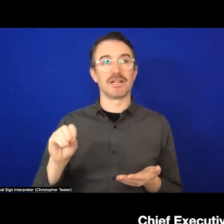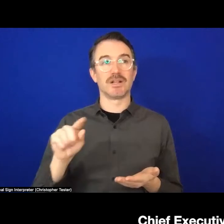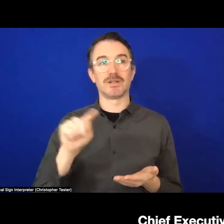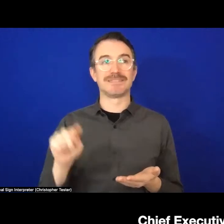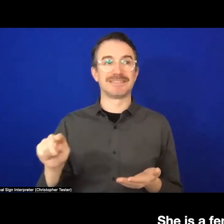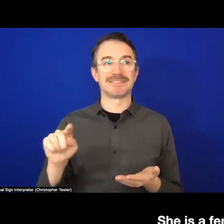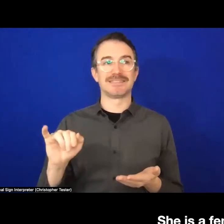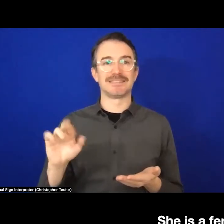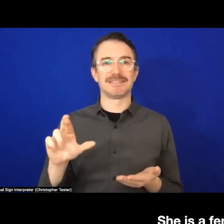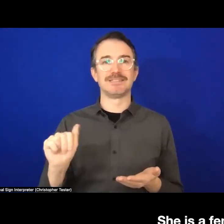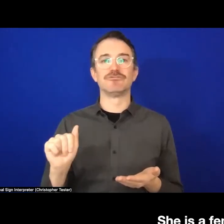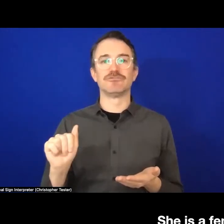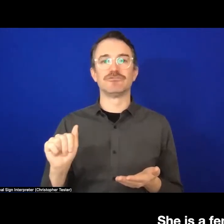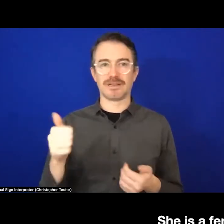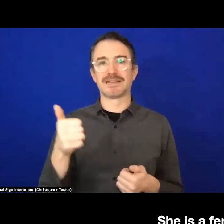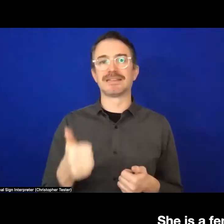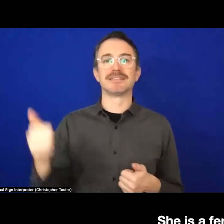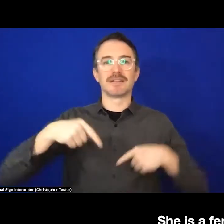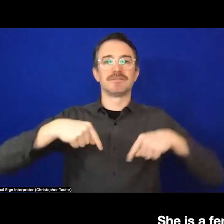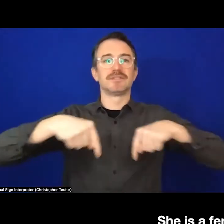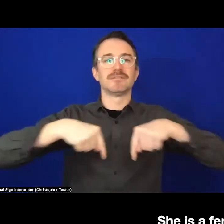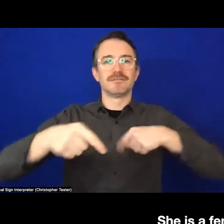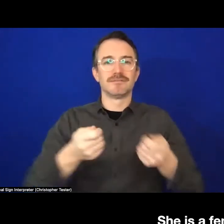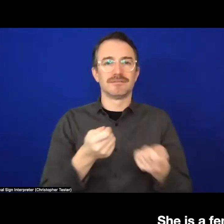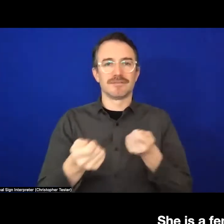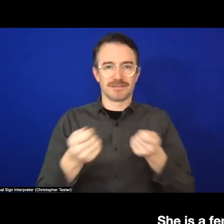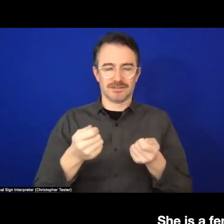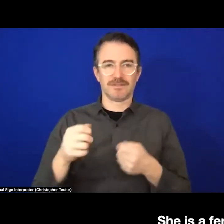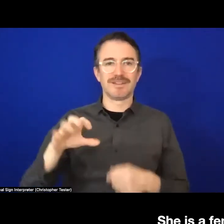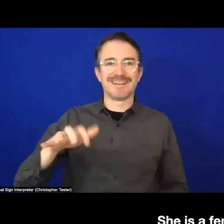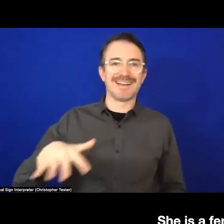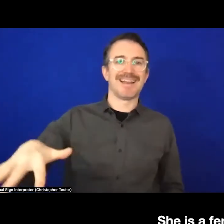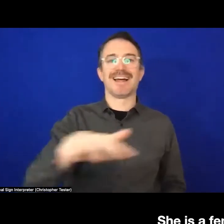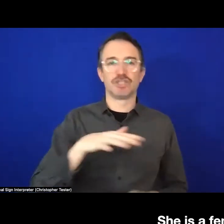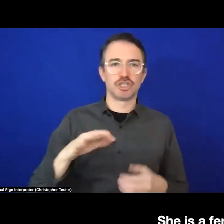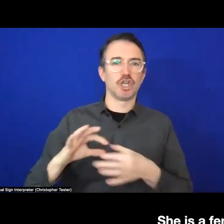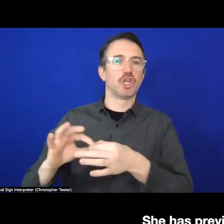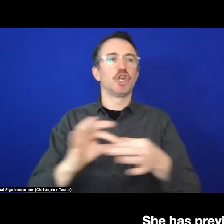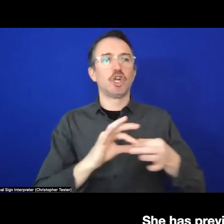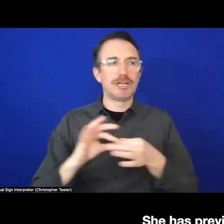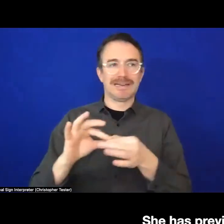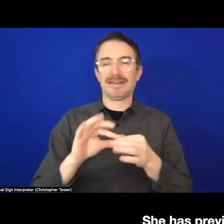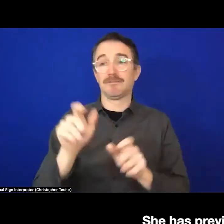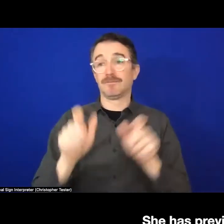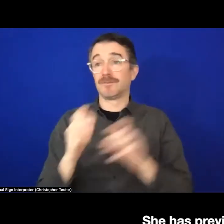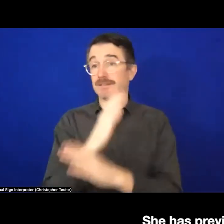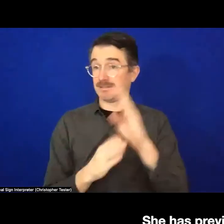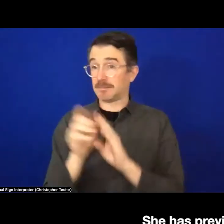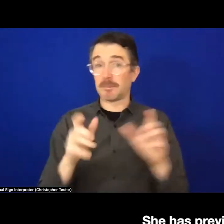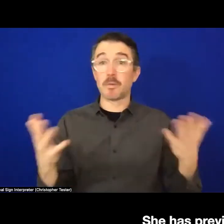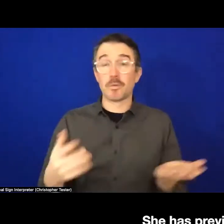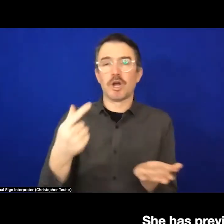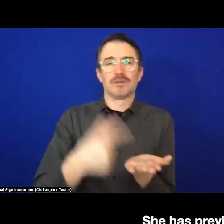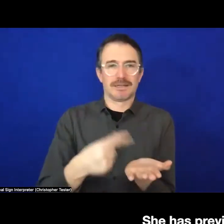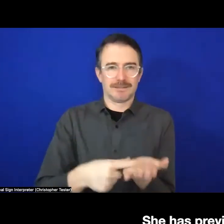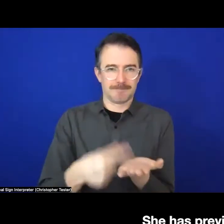of Uganda, NUDIPU. She is a female with visual impairment and has worked with the disability movement since 2000. She has previously